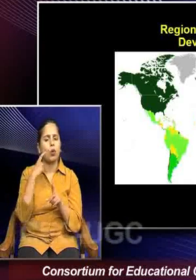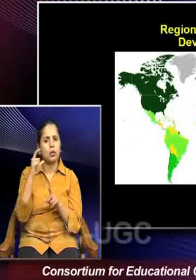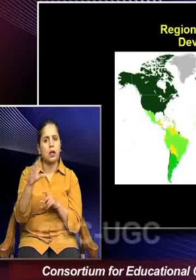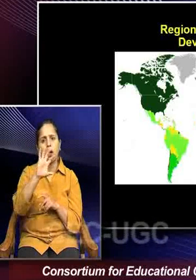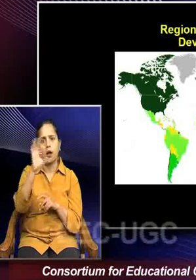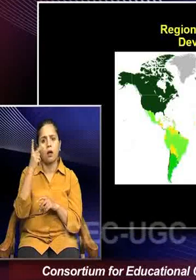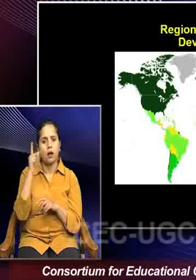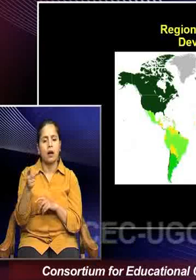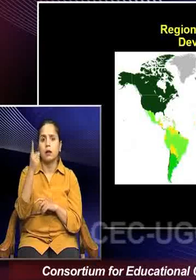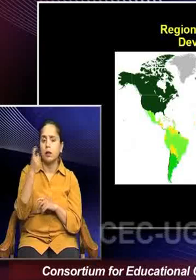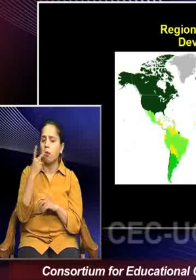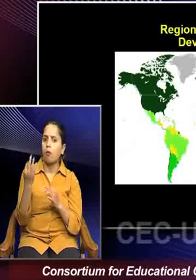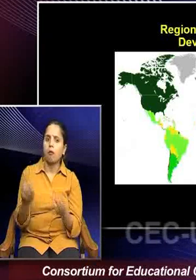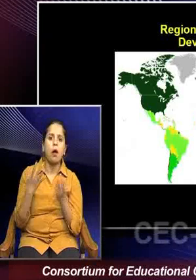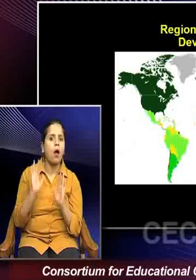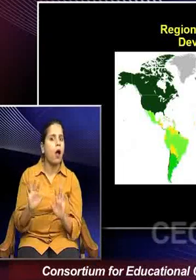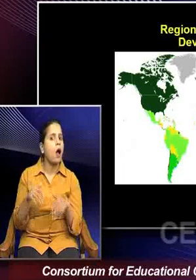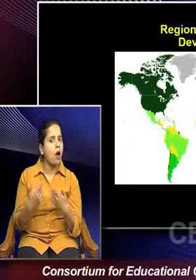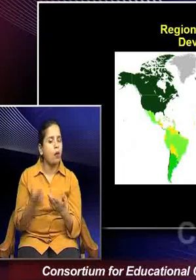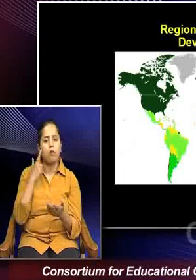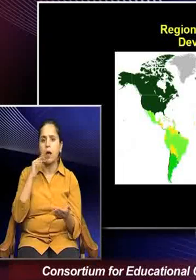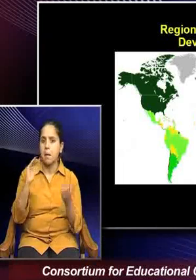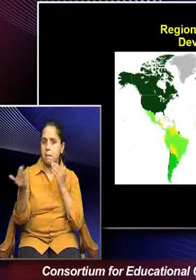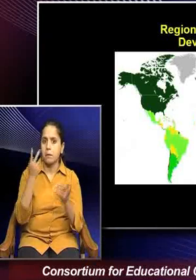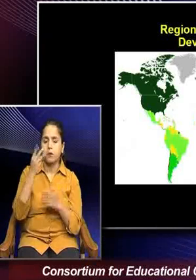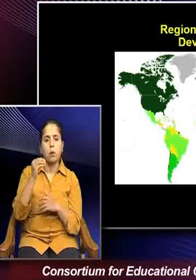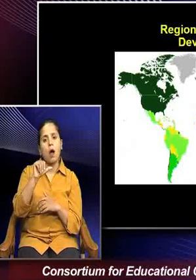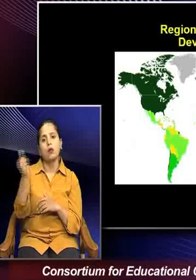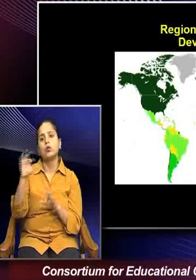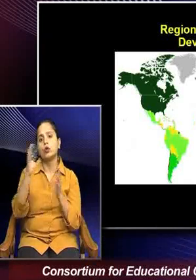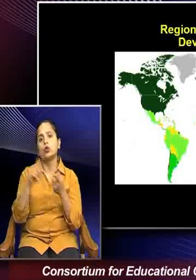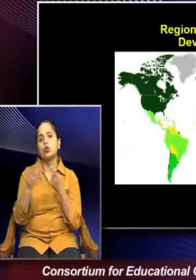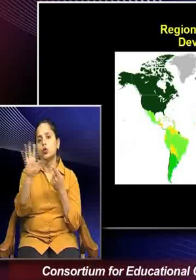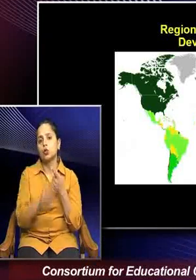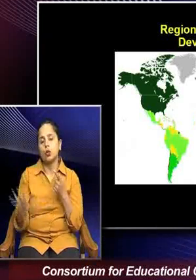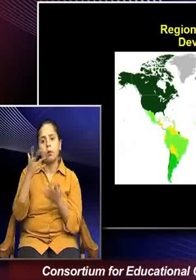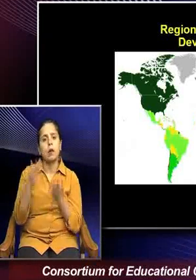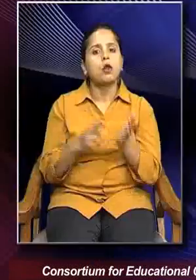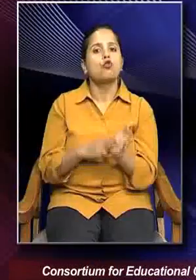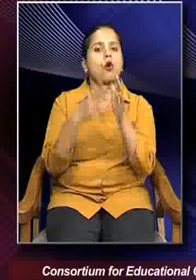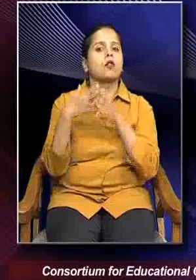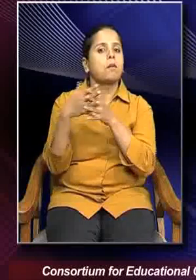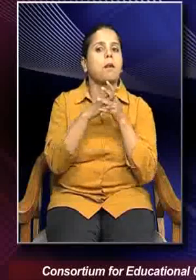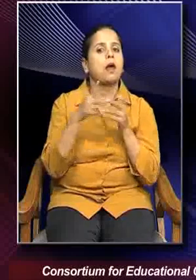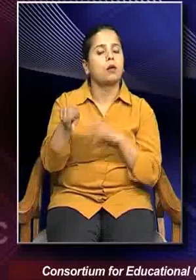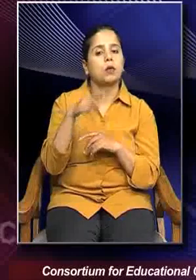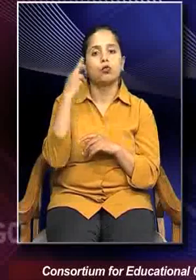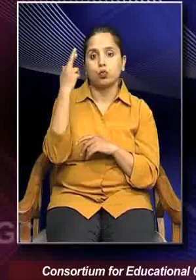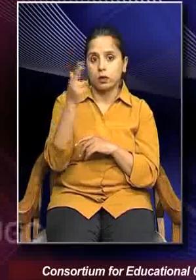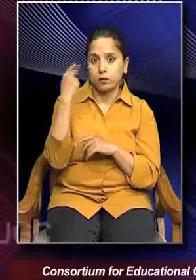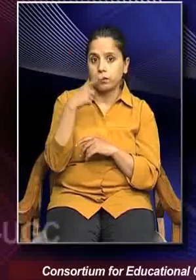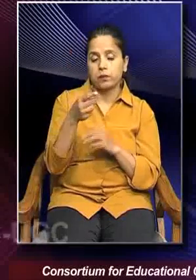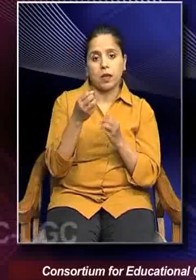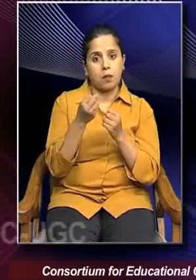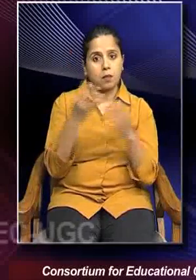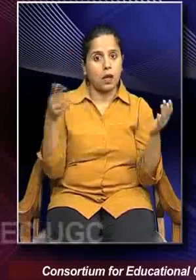perform exceptionally well even compared to countries from other part of Europe or maybe North America? The reason being that many